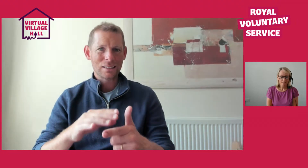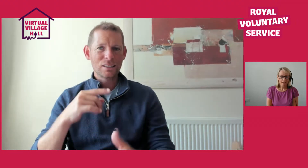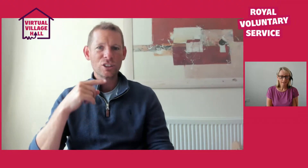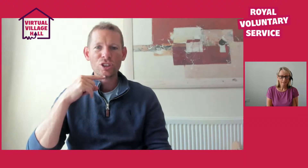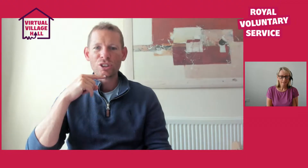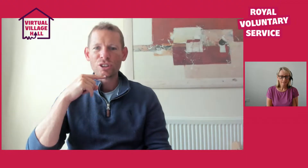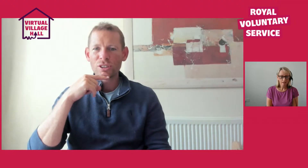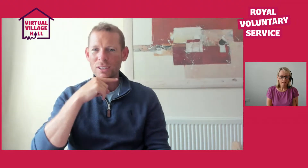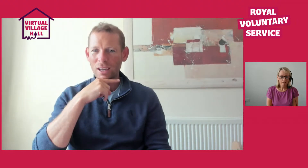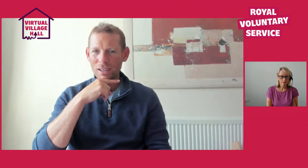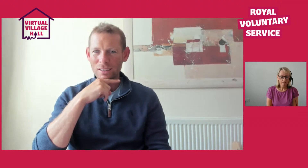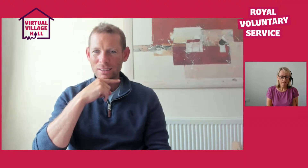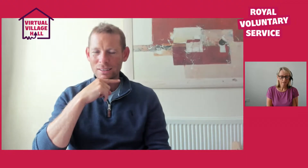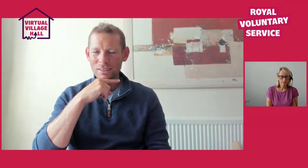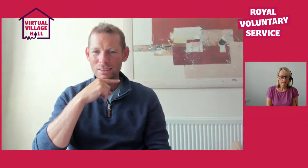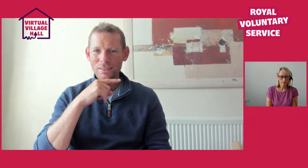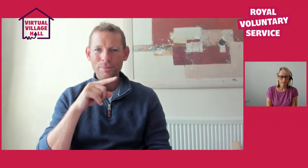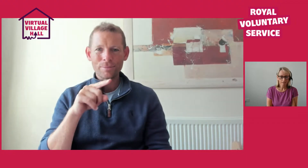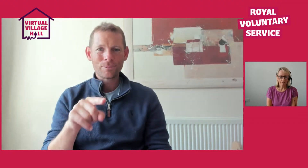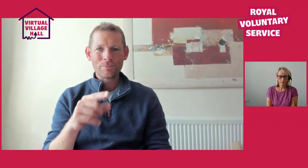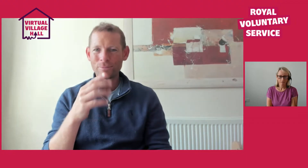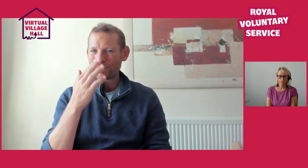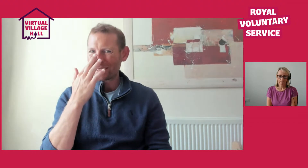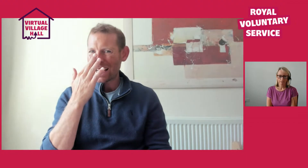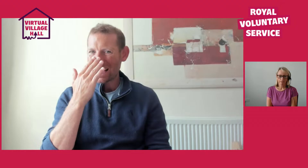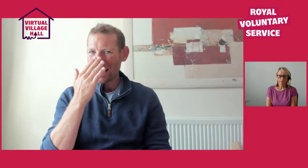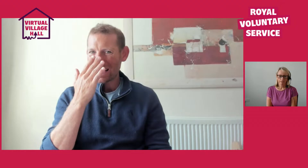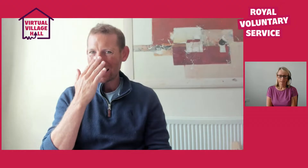My second son